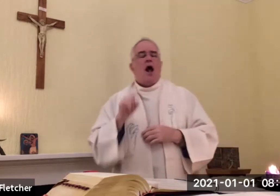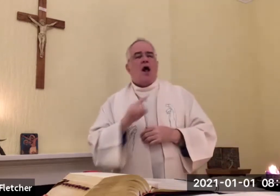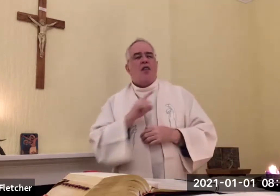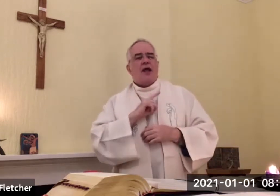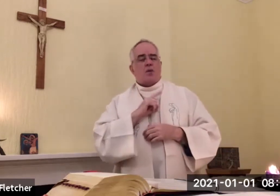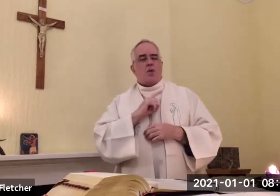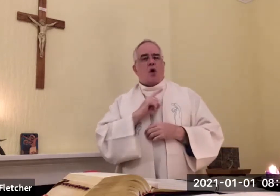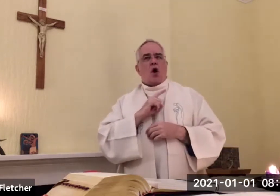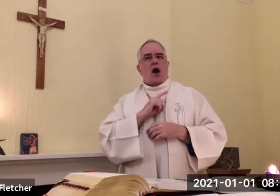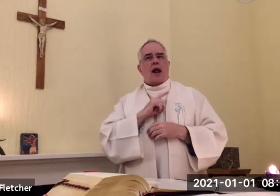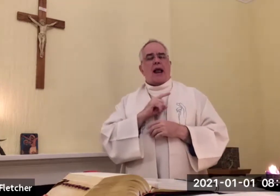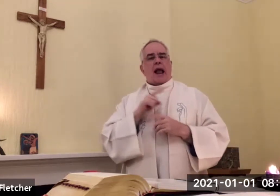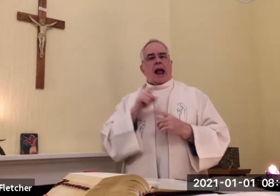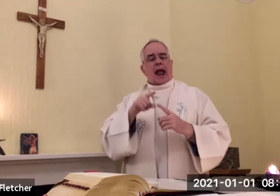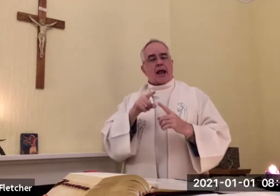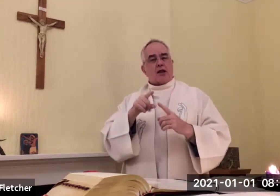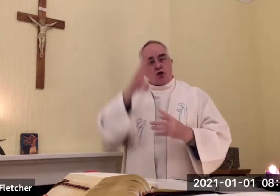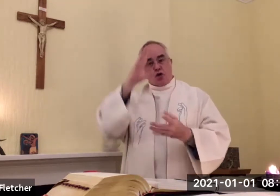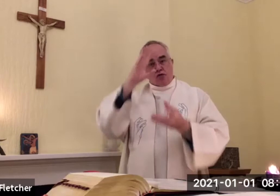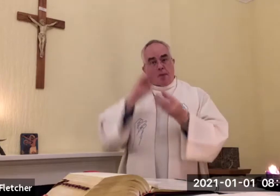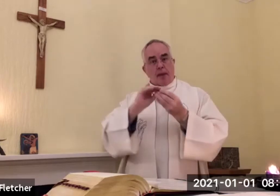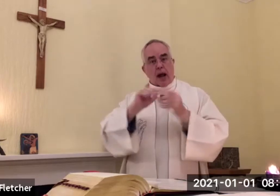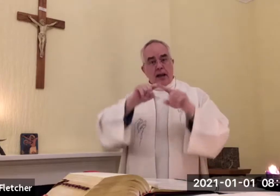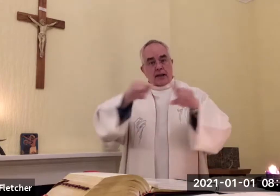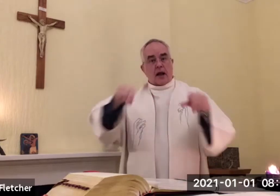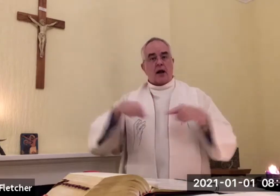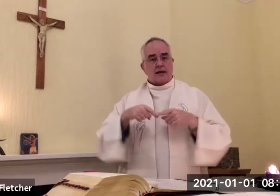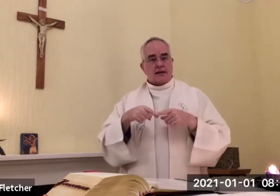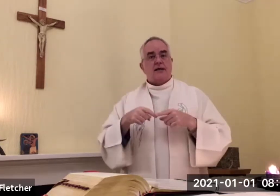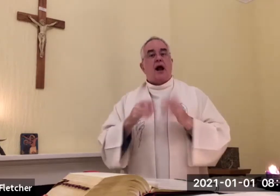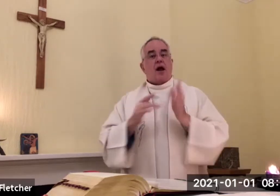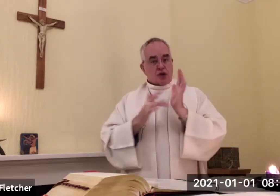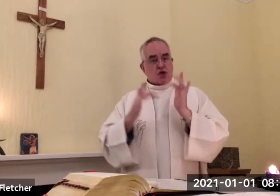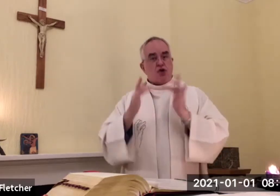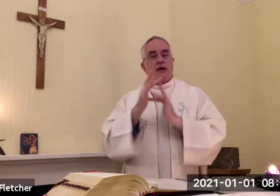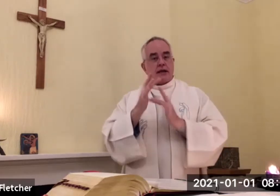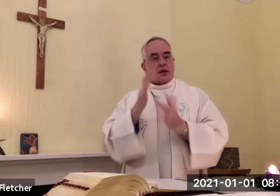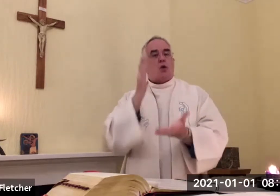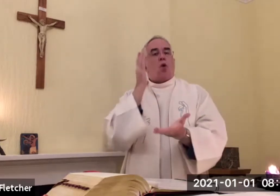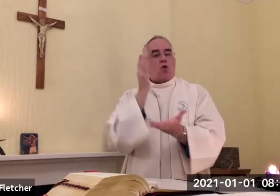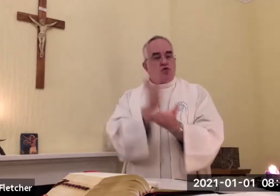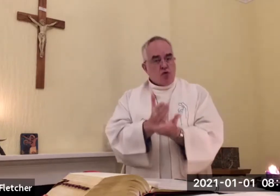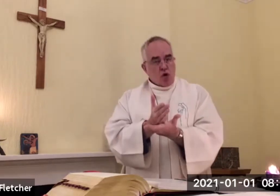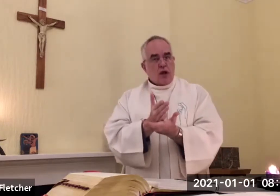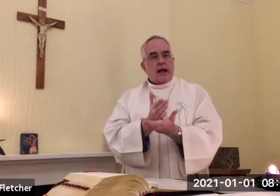And that's why it's to remind us that Jesus truly